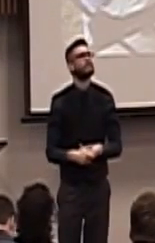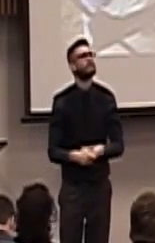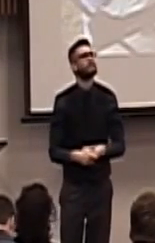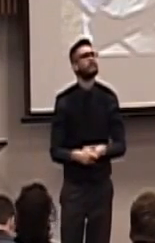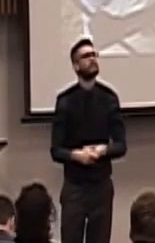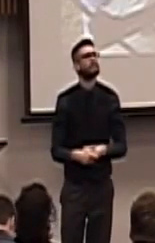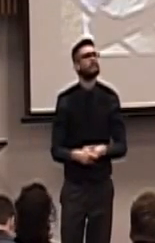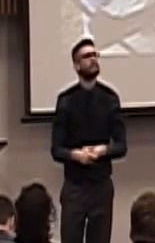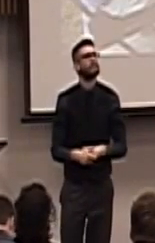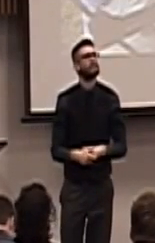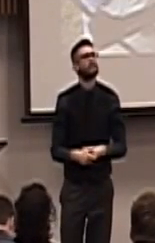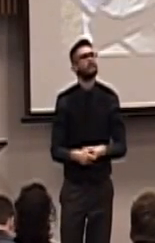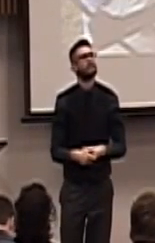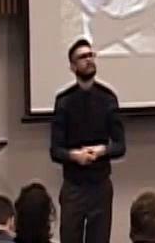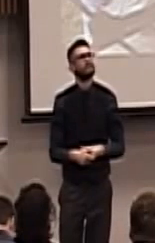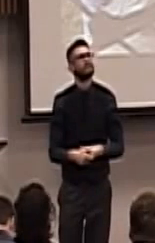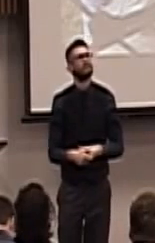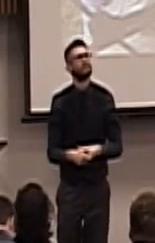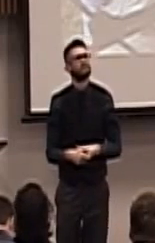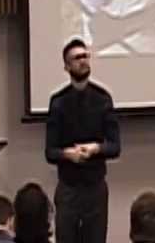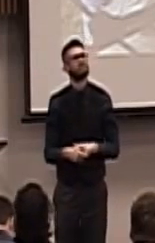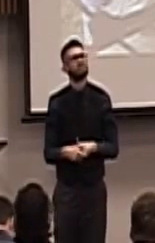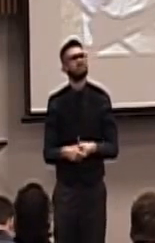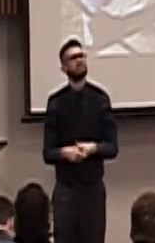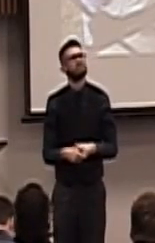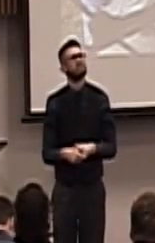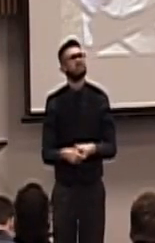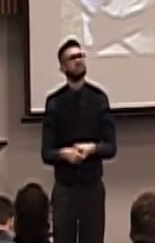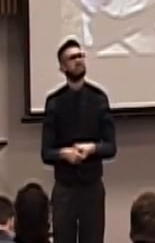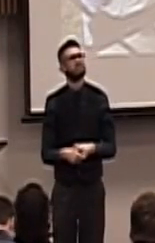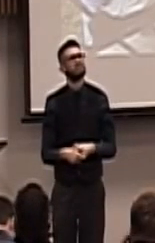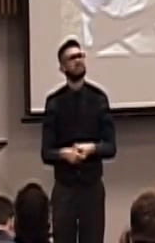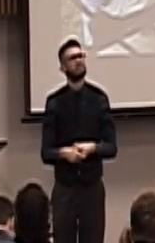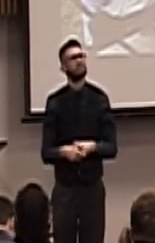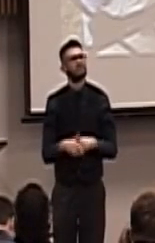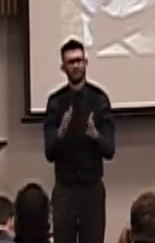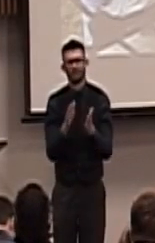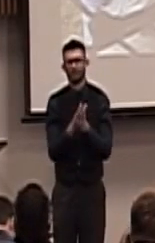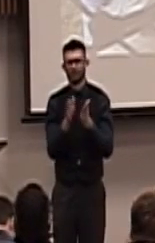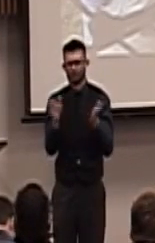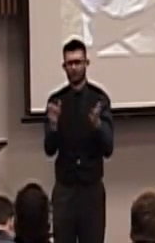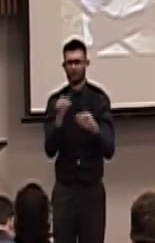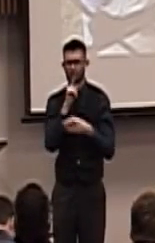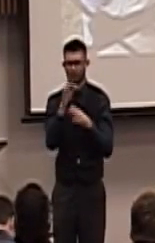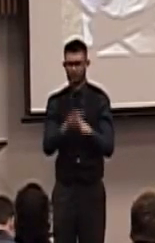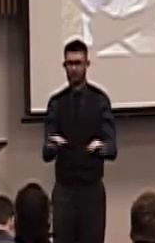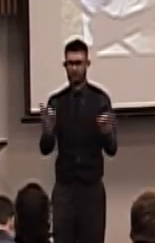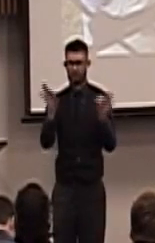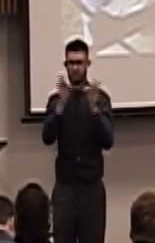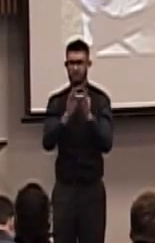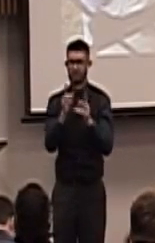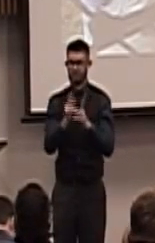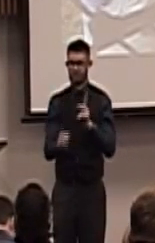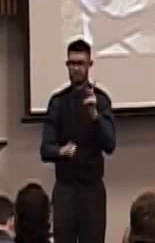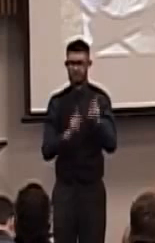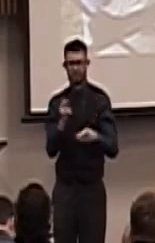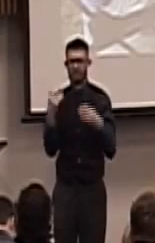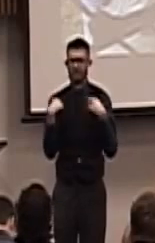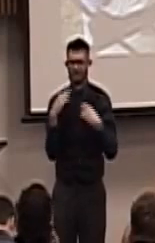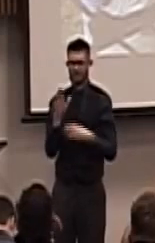generally speaking, the highfalutin chief-type bigwigs have their own separate